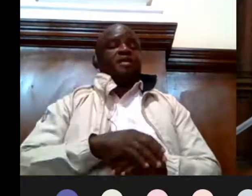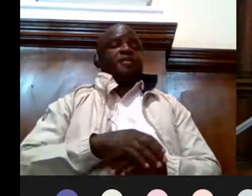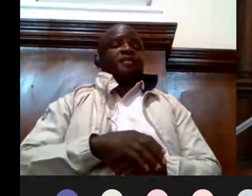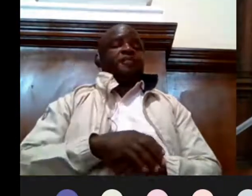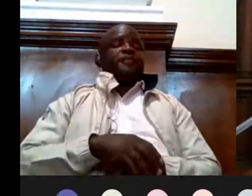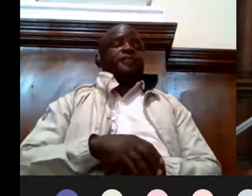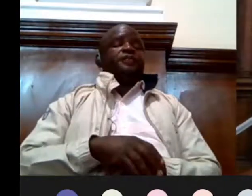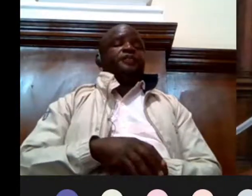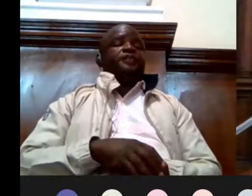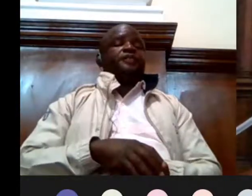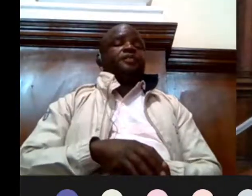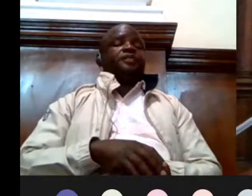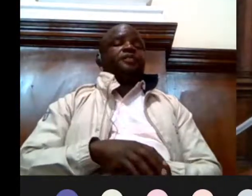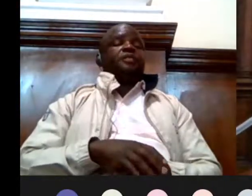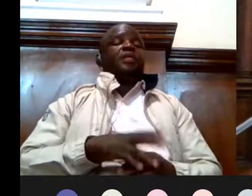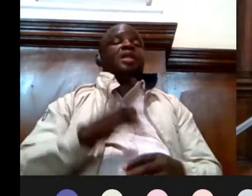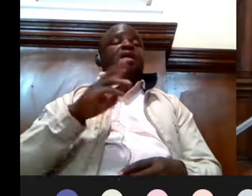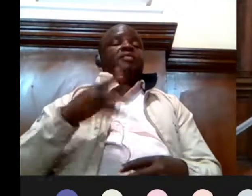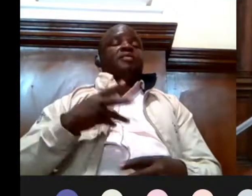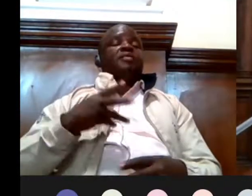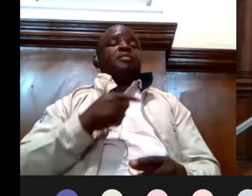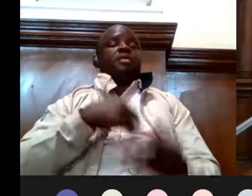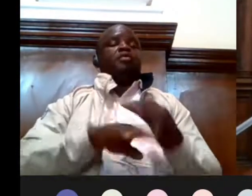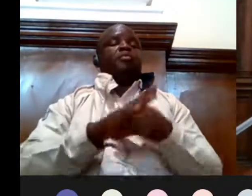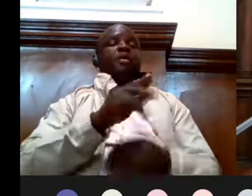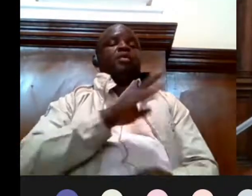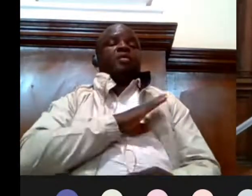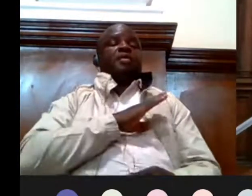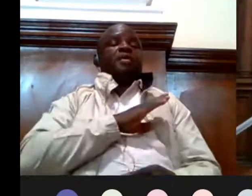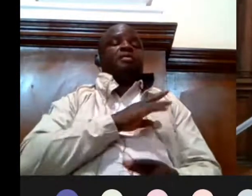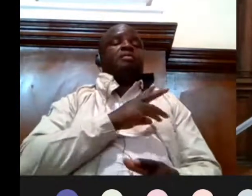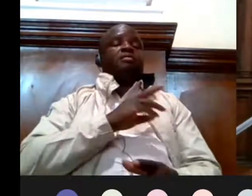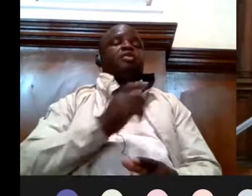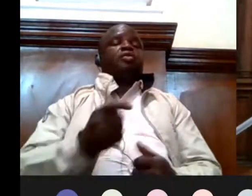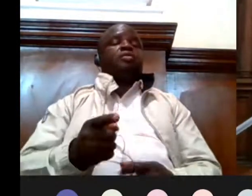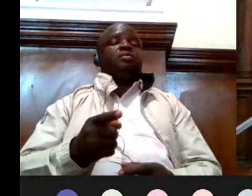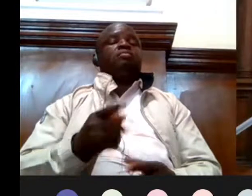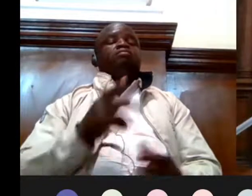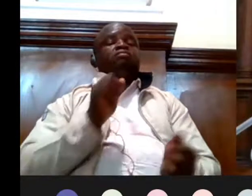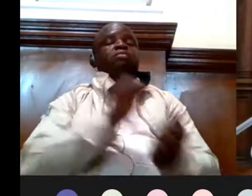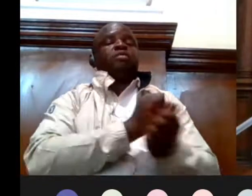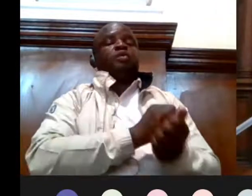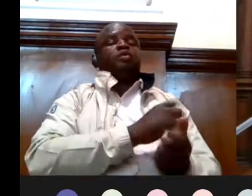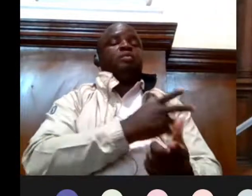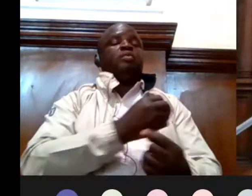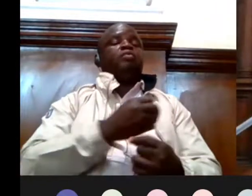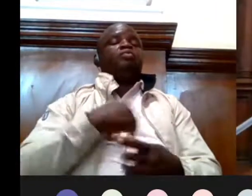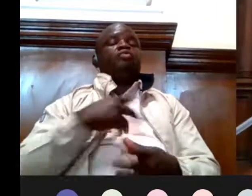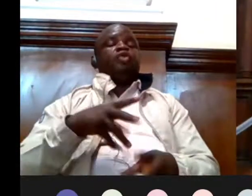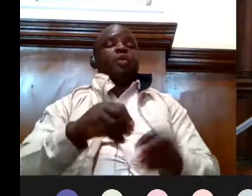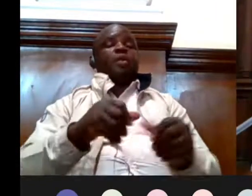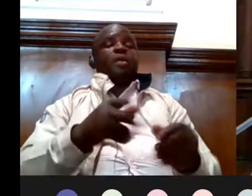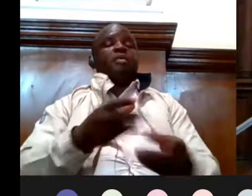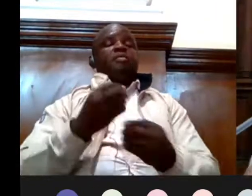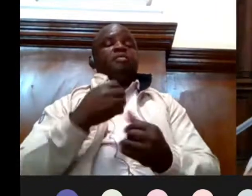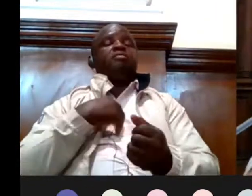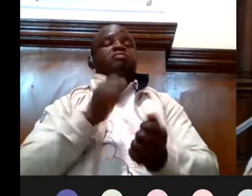omama bekudeploya amajoni, bebanjwa kuthathwe imigubo